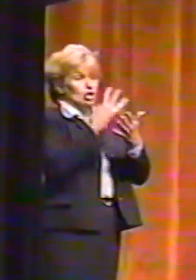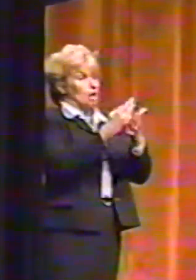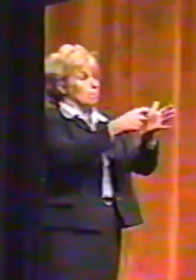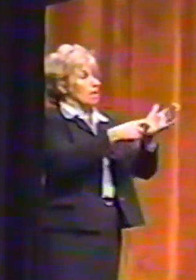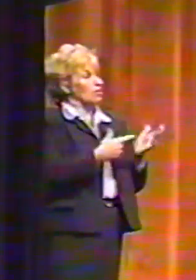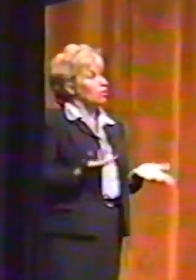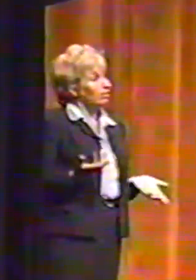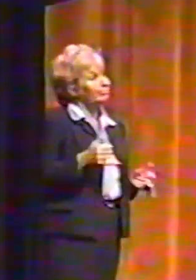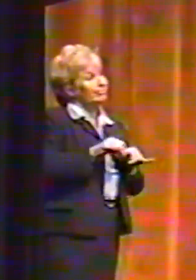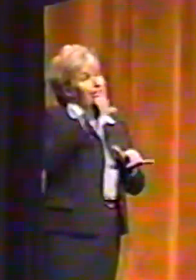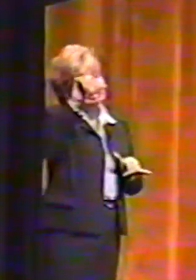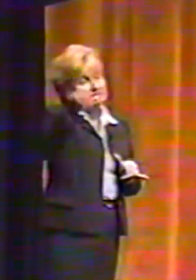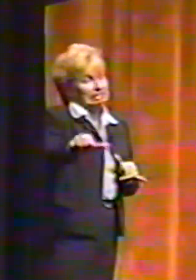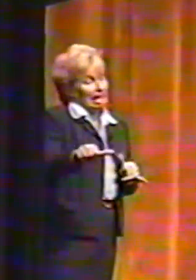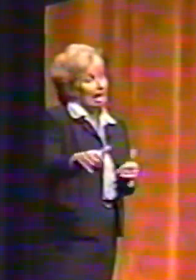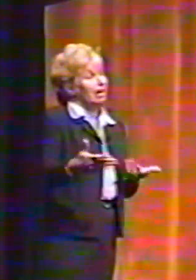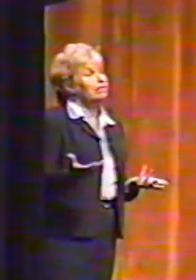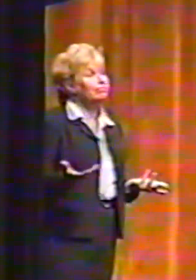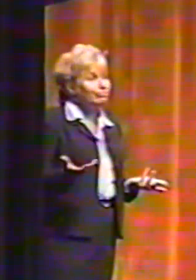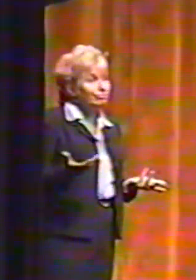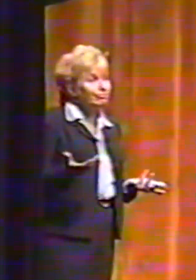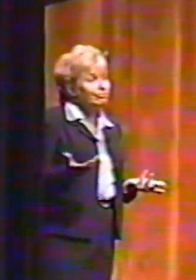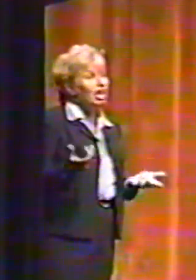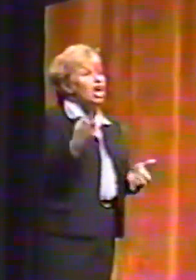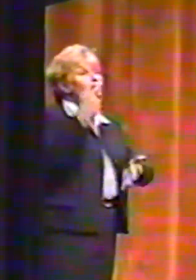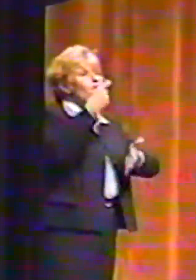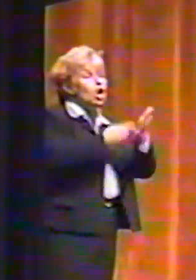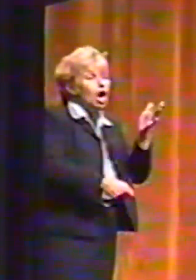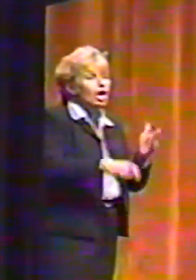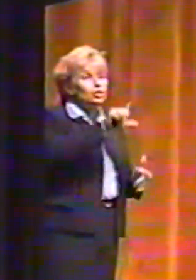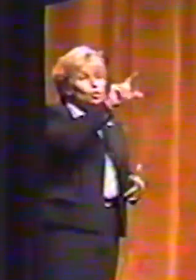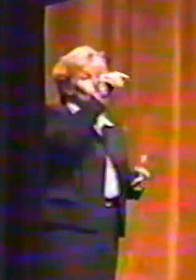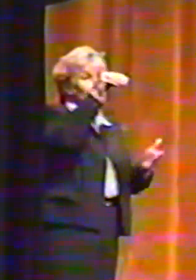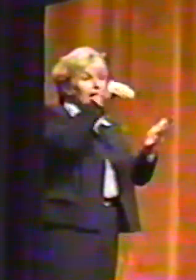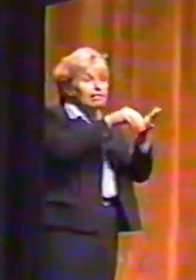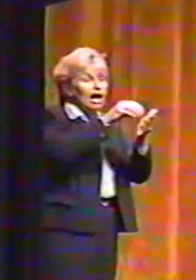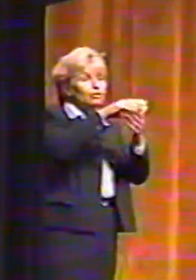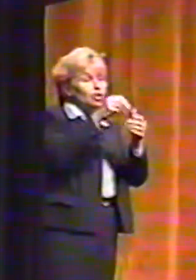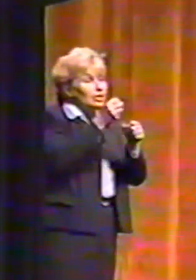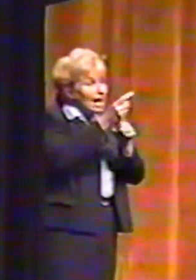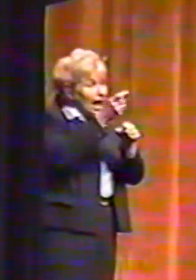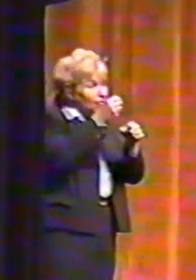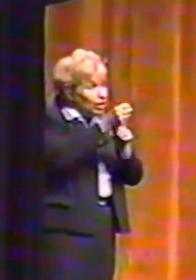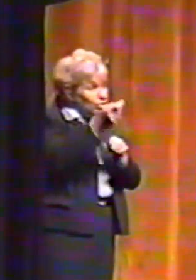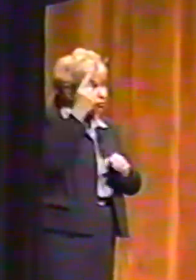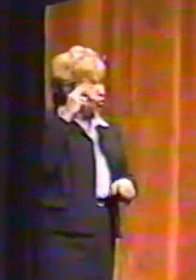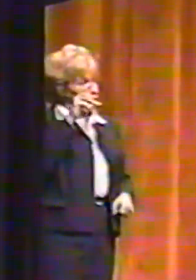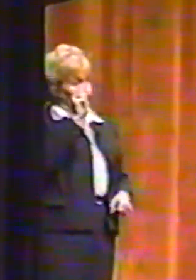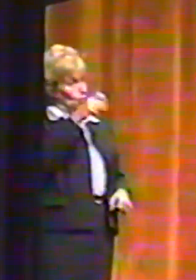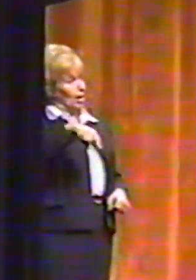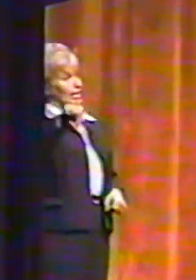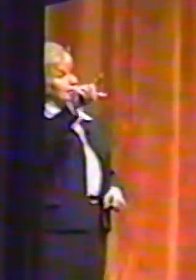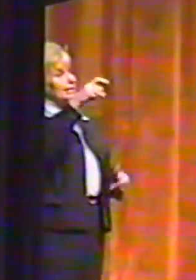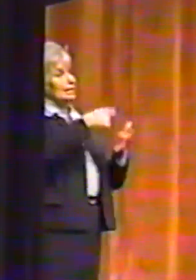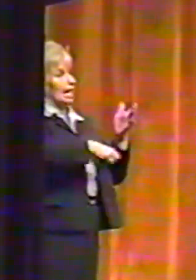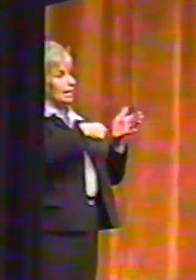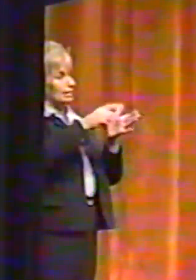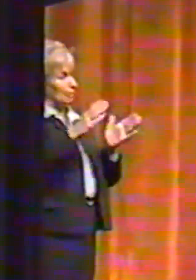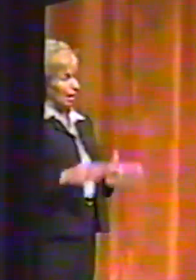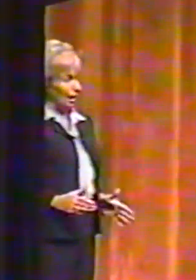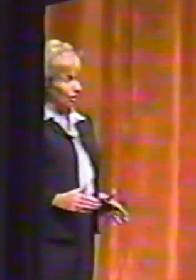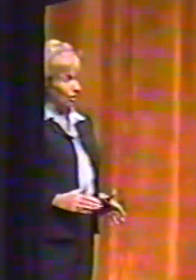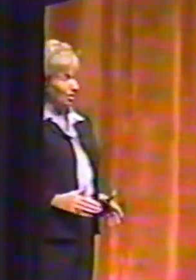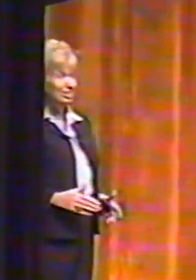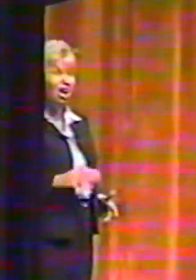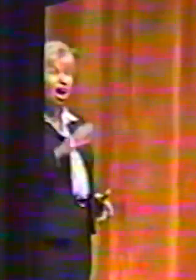mandatory. His jail time, rather, was mandatory at a cost of $20,000 a year to the U.S. taxpayers. Now, this is all